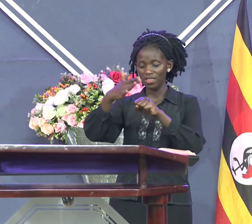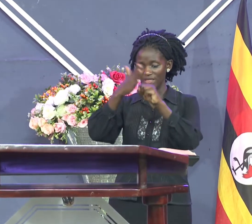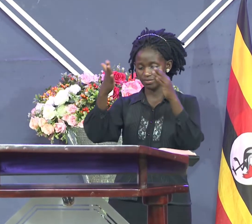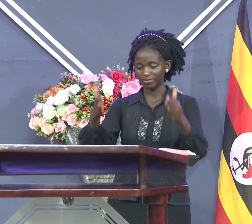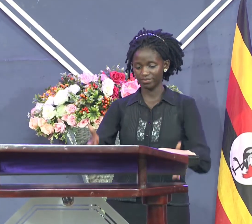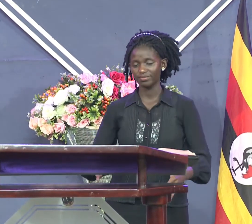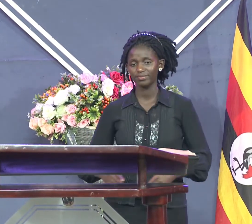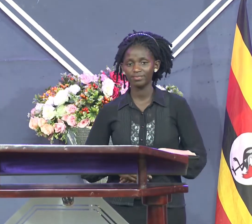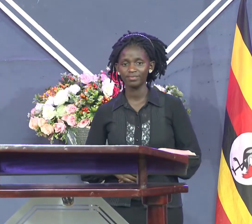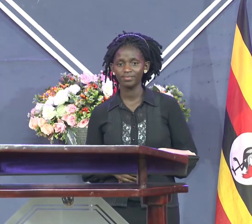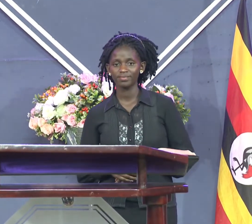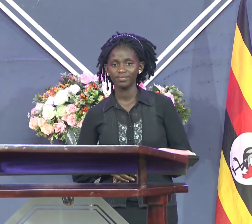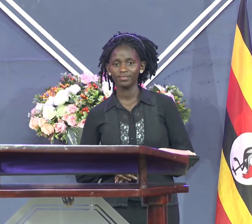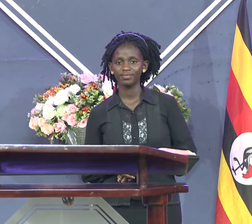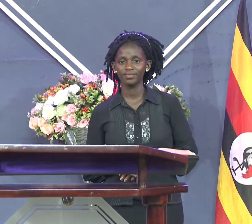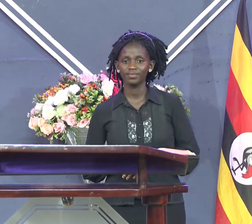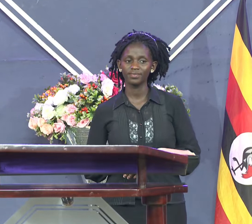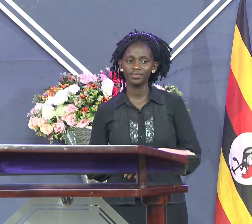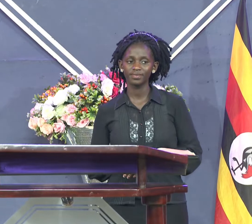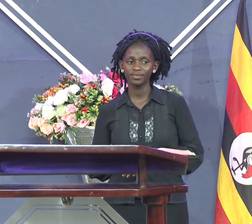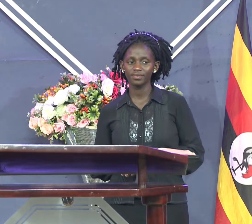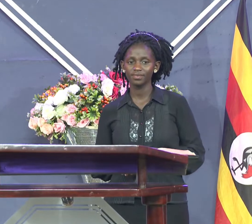also have a maker or a creator.